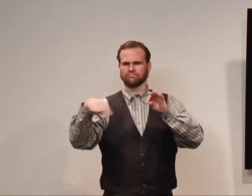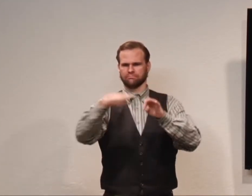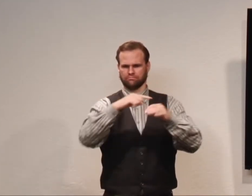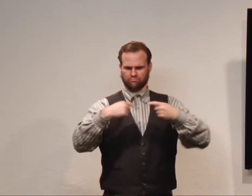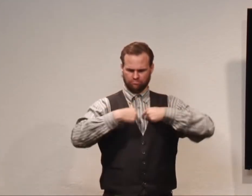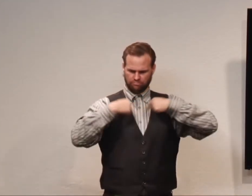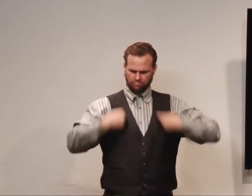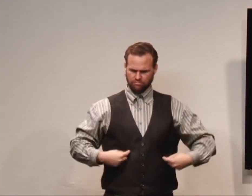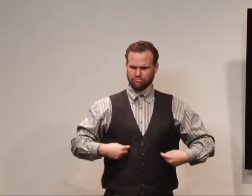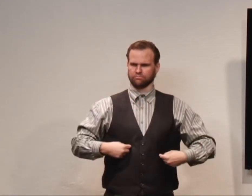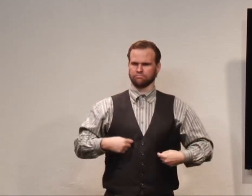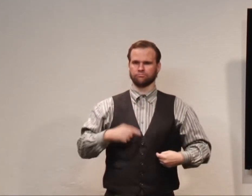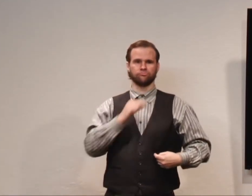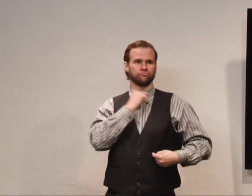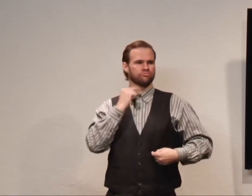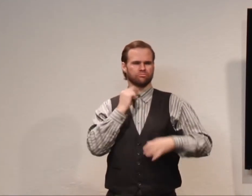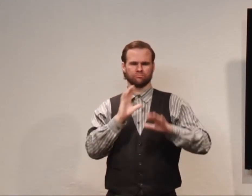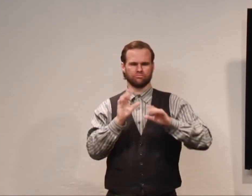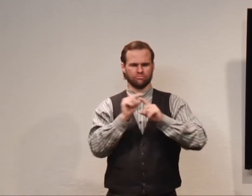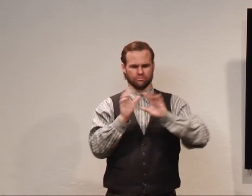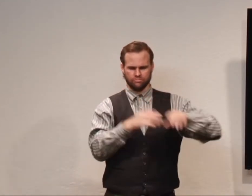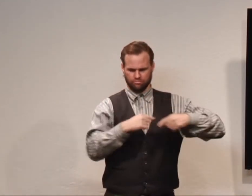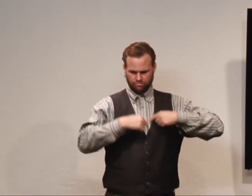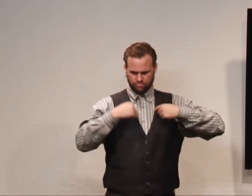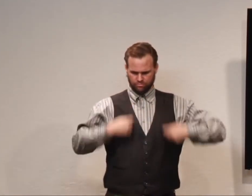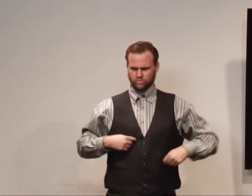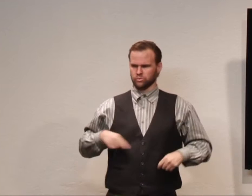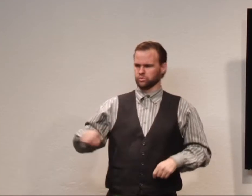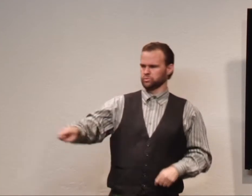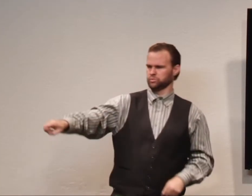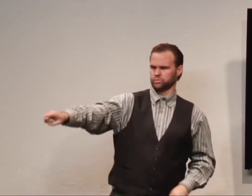Jesus Christ is to be the head.